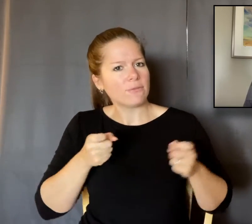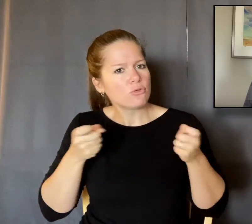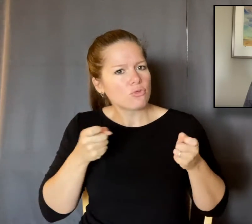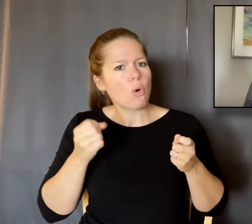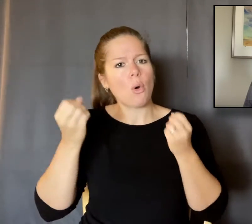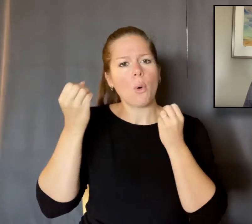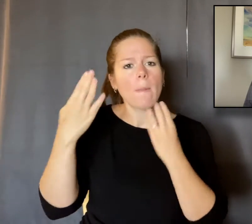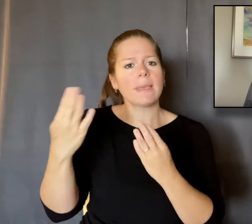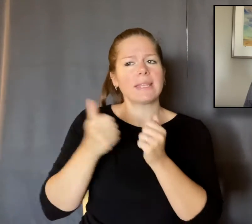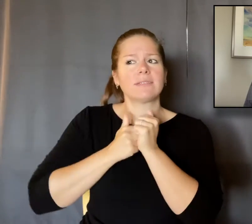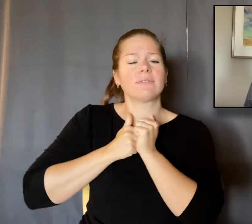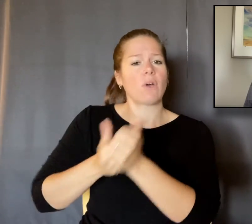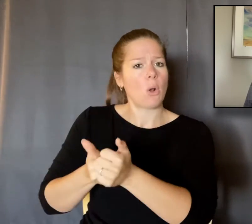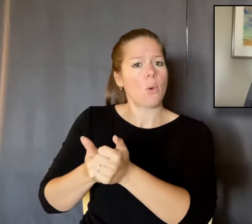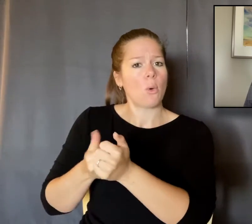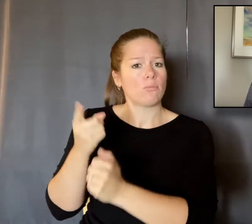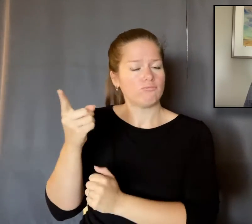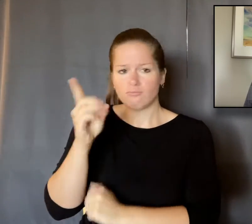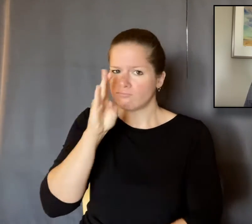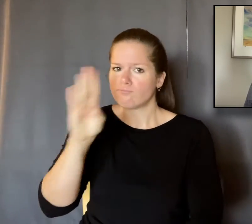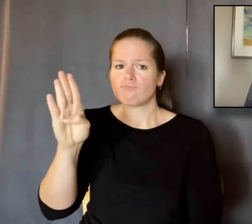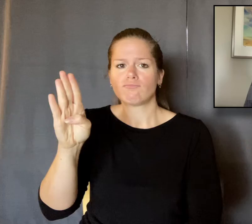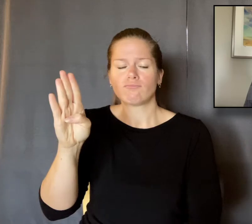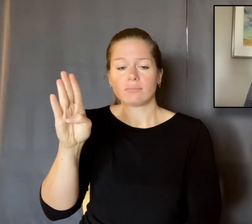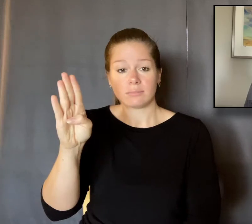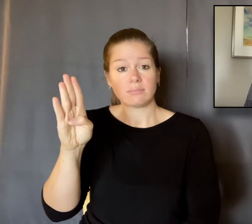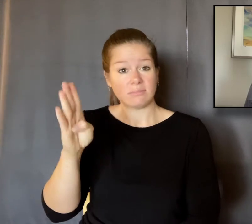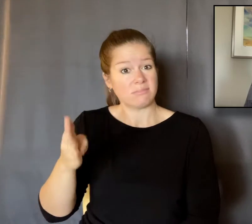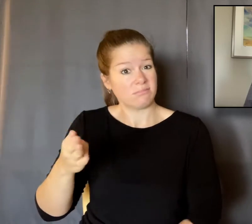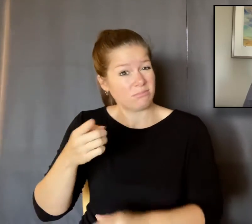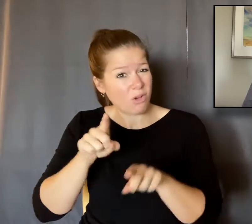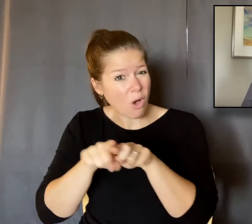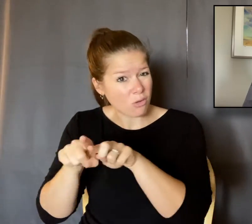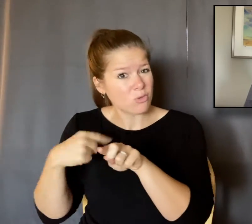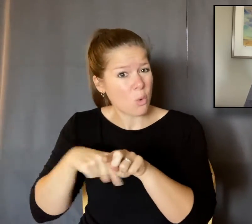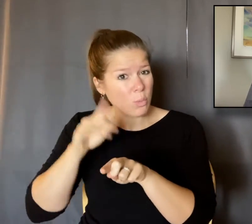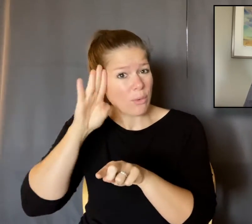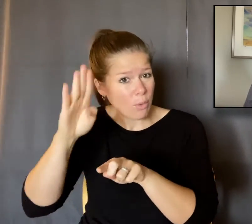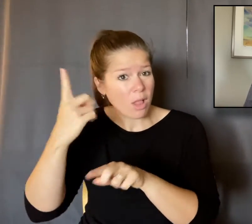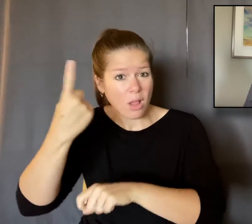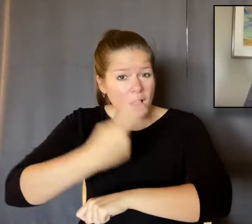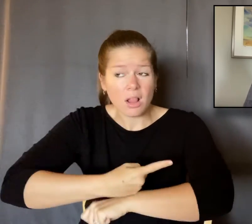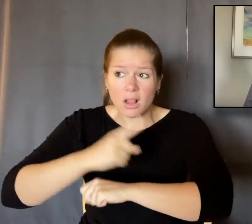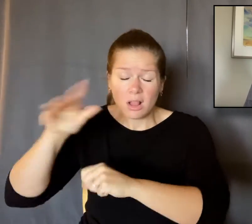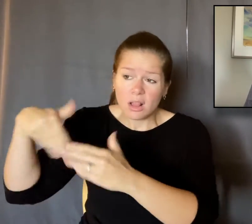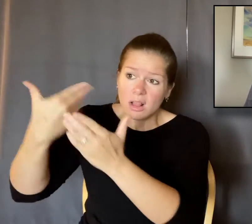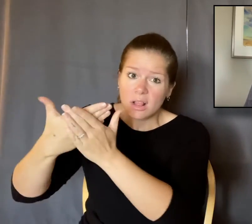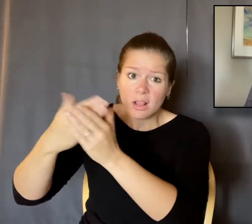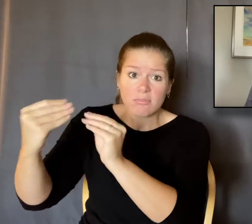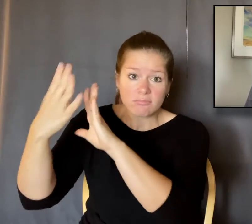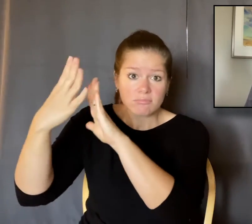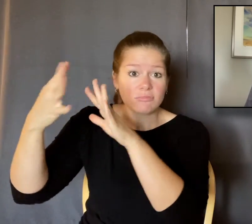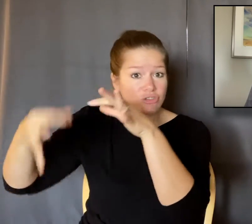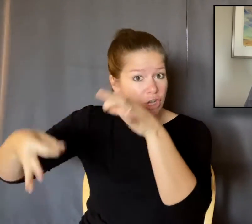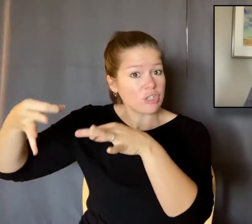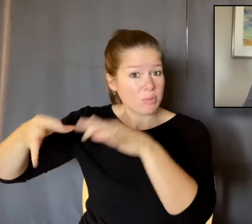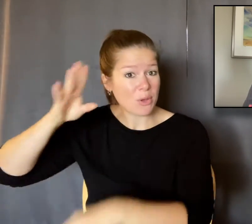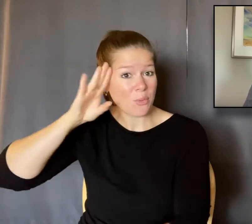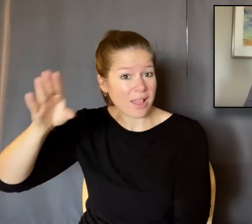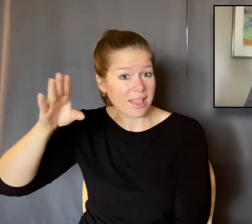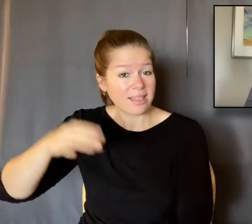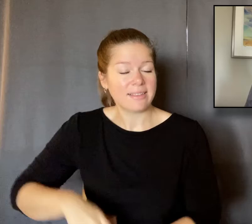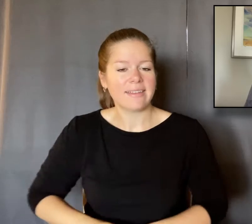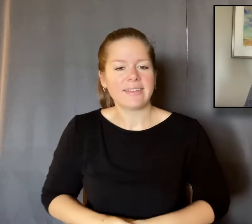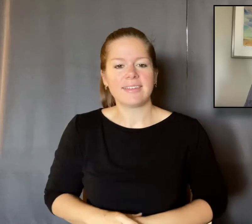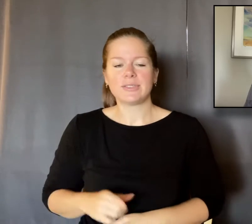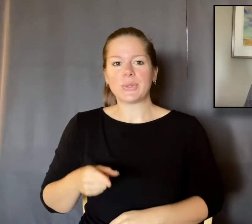the Son of God, and coming judgment, that we will all appear before the judgment seat of Christ. Felix gets convicted, and then